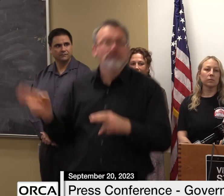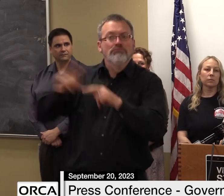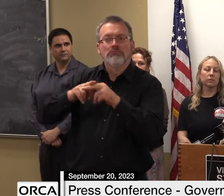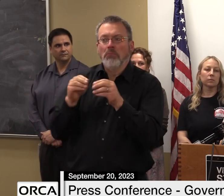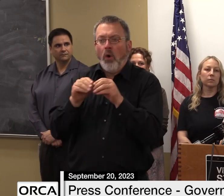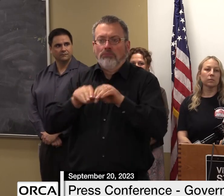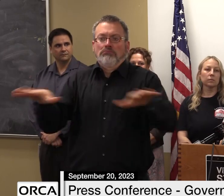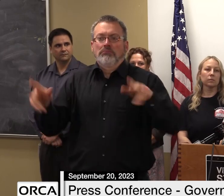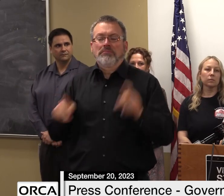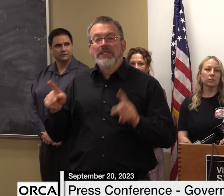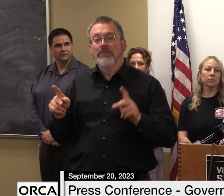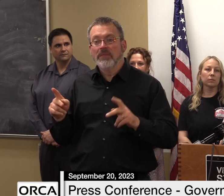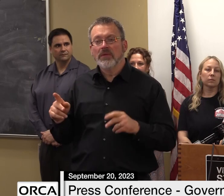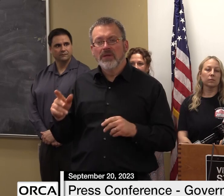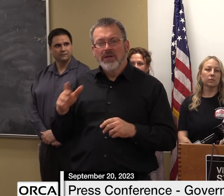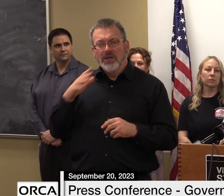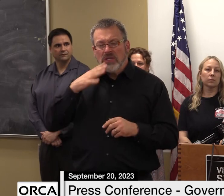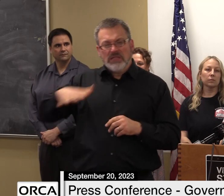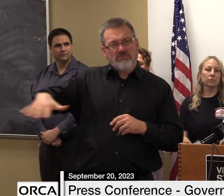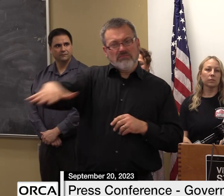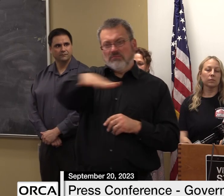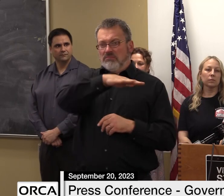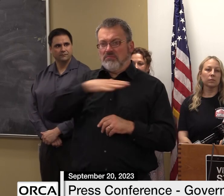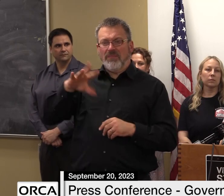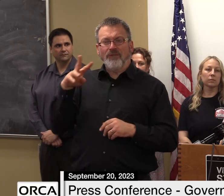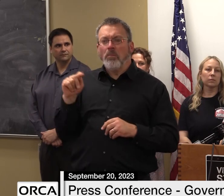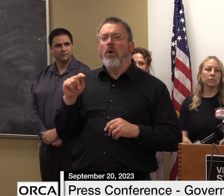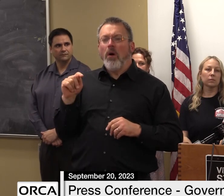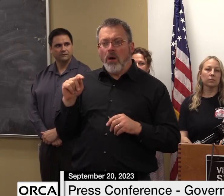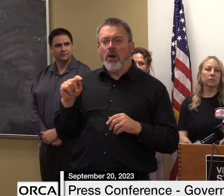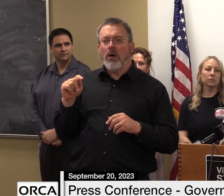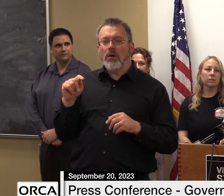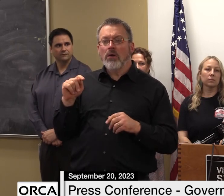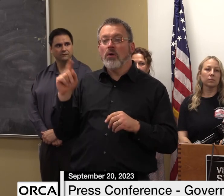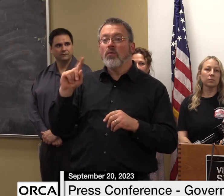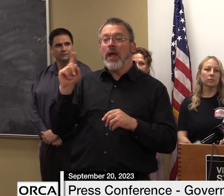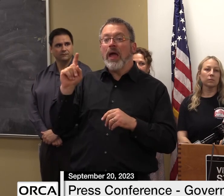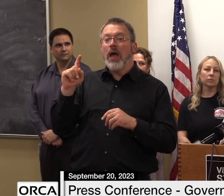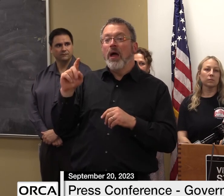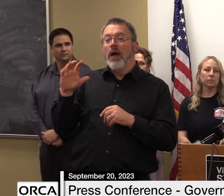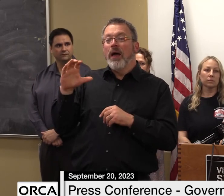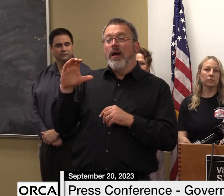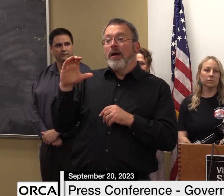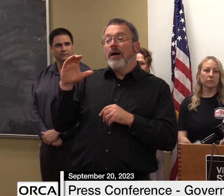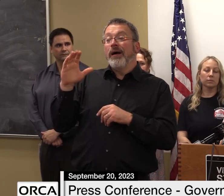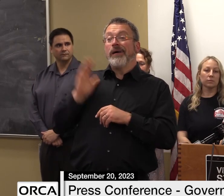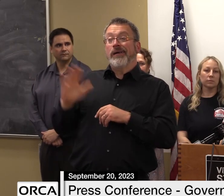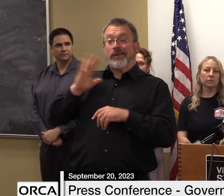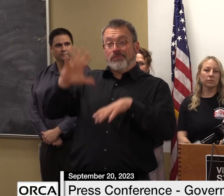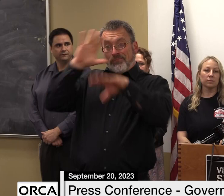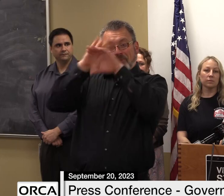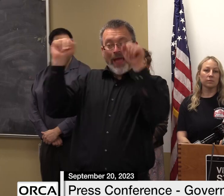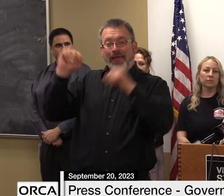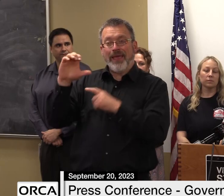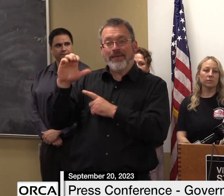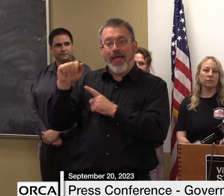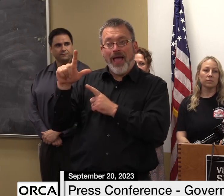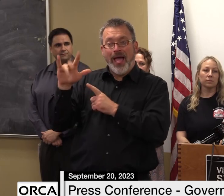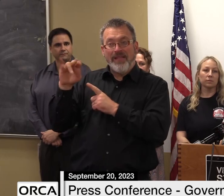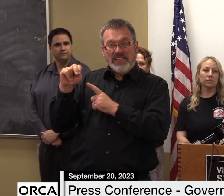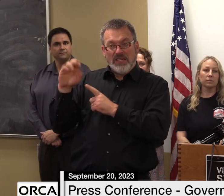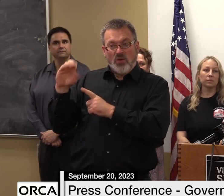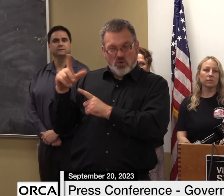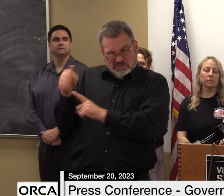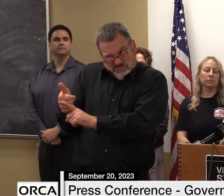are a true race of people, I think Calvin Coolidge said, that will literally beggar themselves in service of others. And in this case, they don't want to